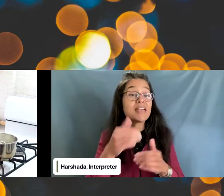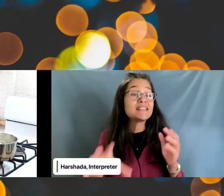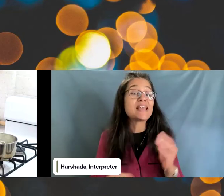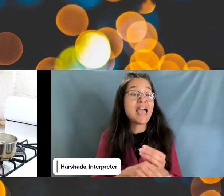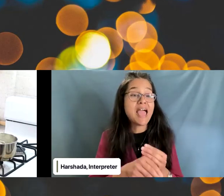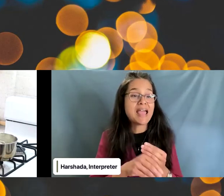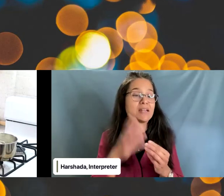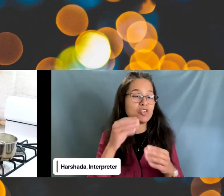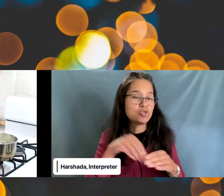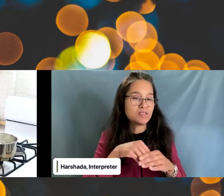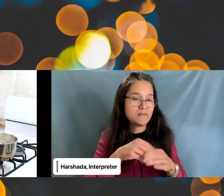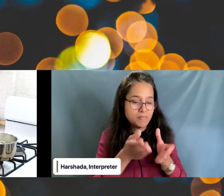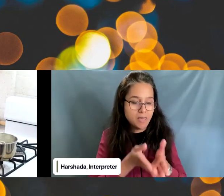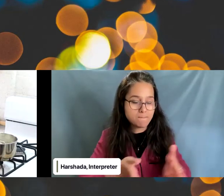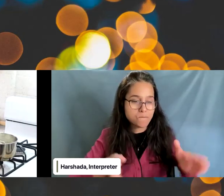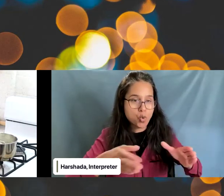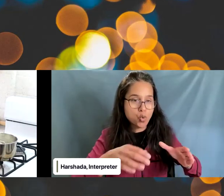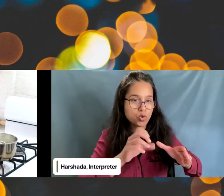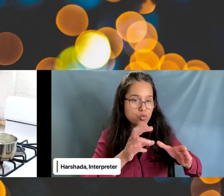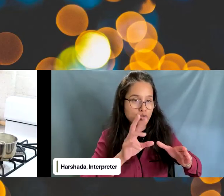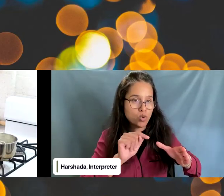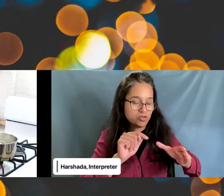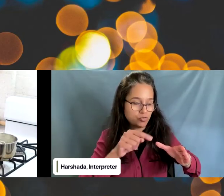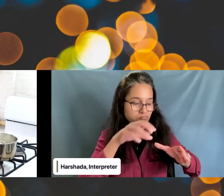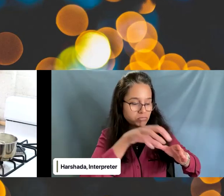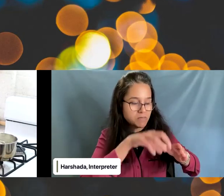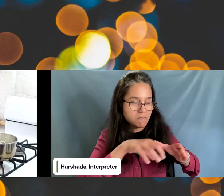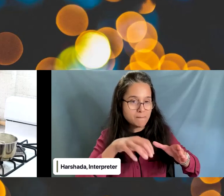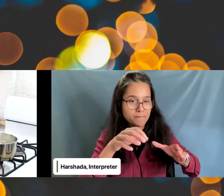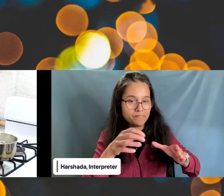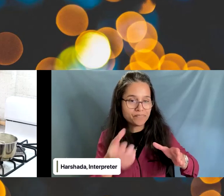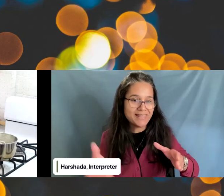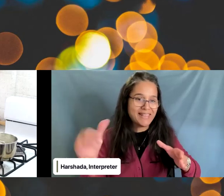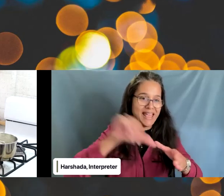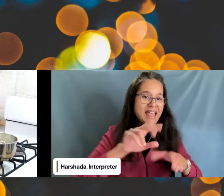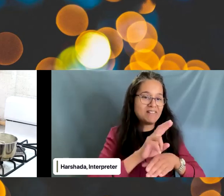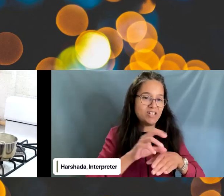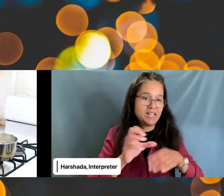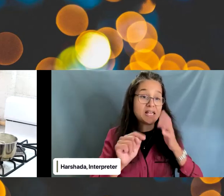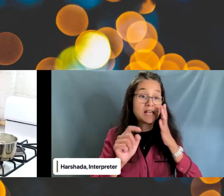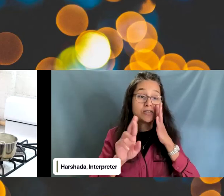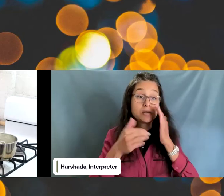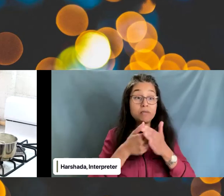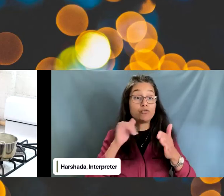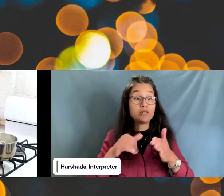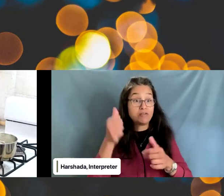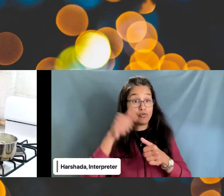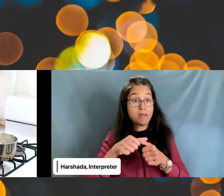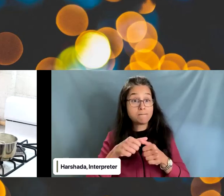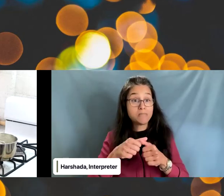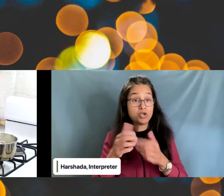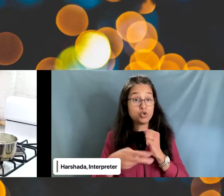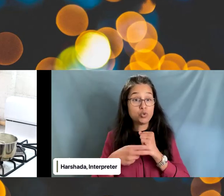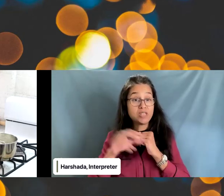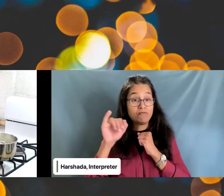in the crust and then top it with the vanilla custard. Now, before you put all your slices in there, remember that peach juice we saved earlier? Put